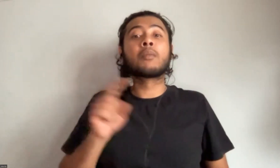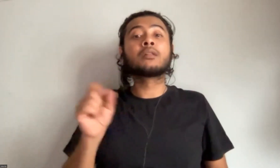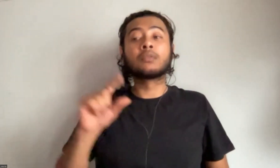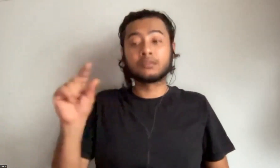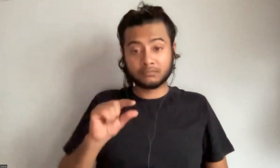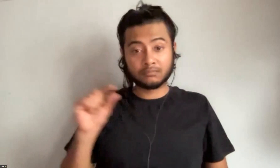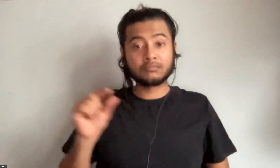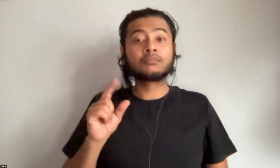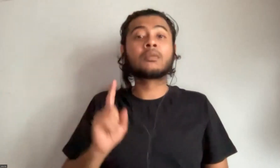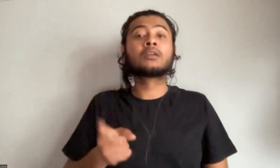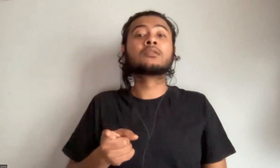bank balance,